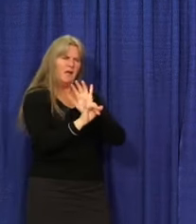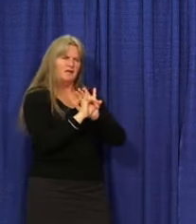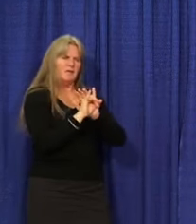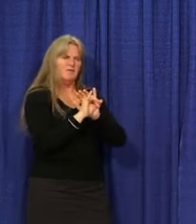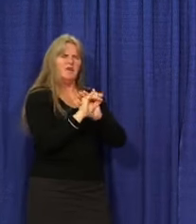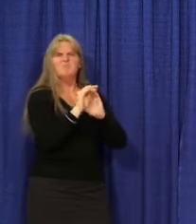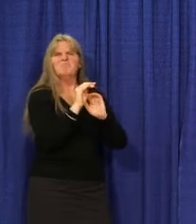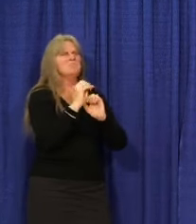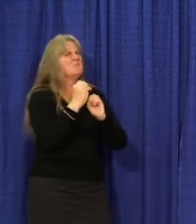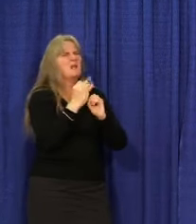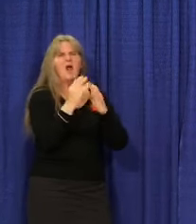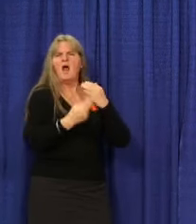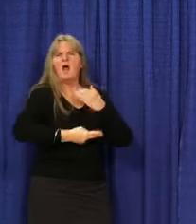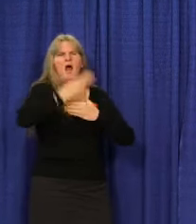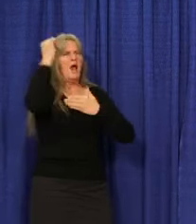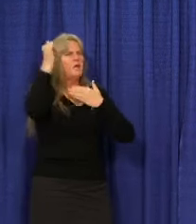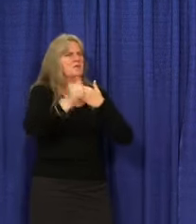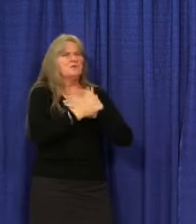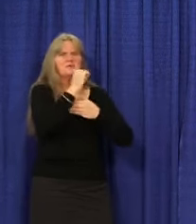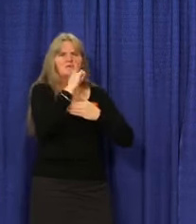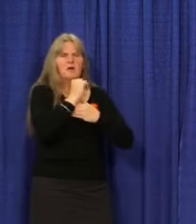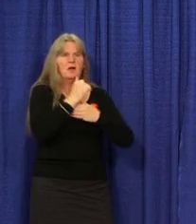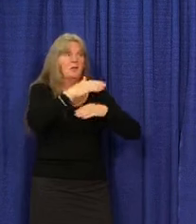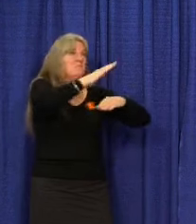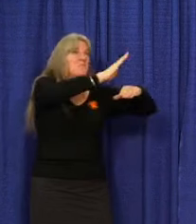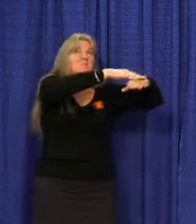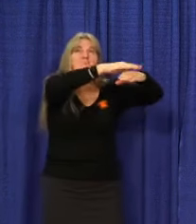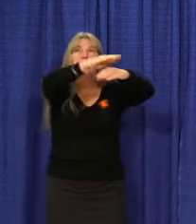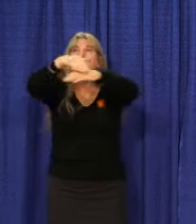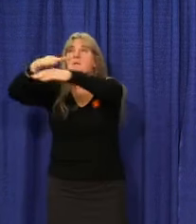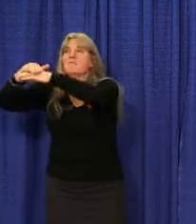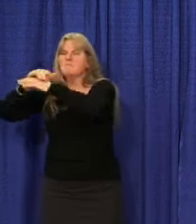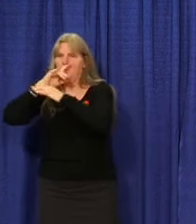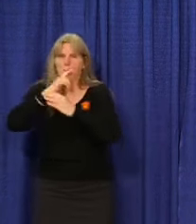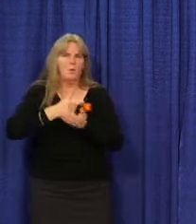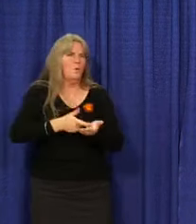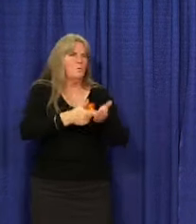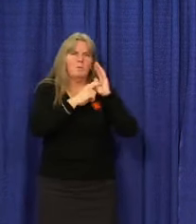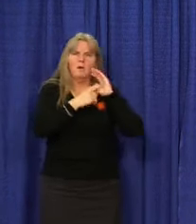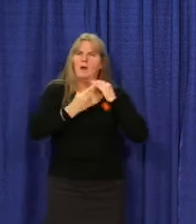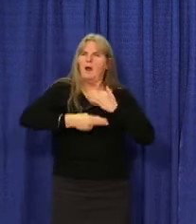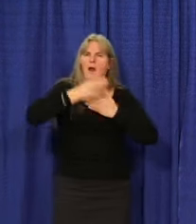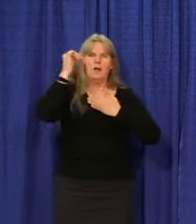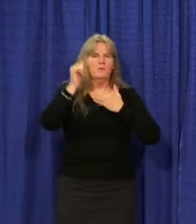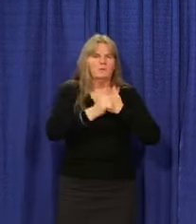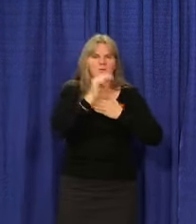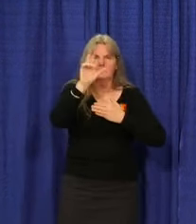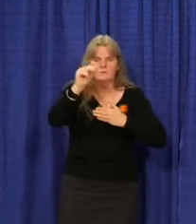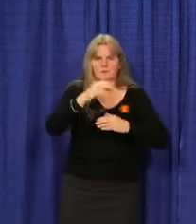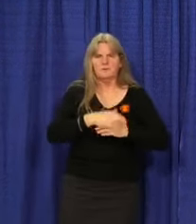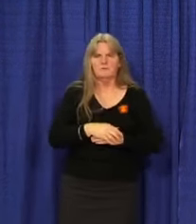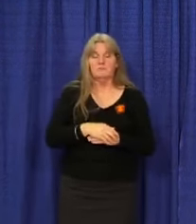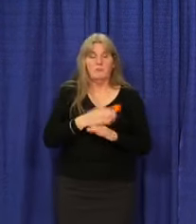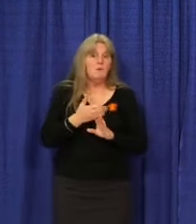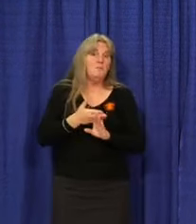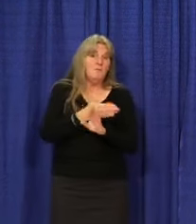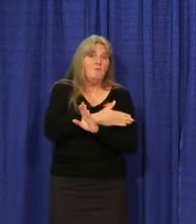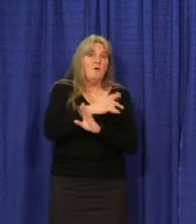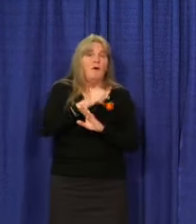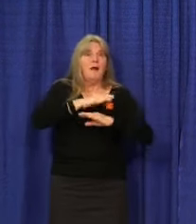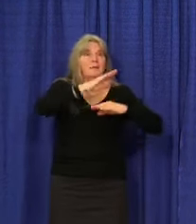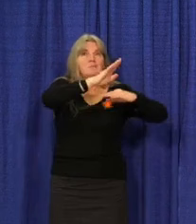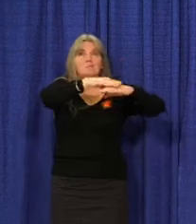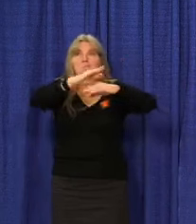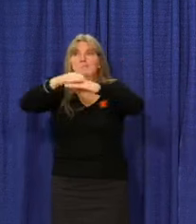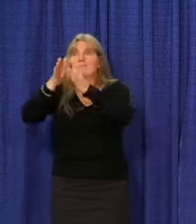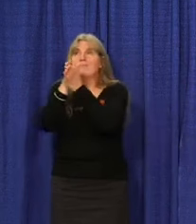public notifications would be required. At times, of course, we have had to issue notifications when